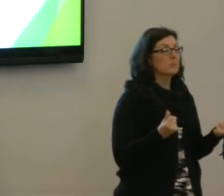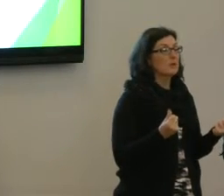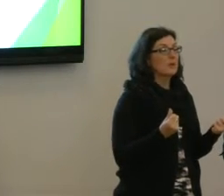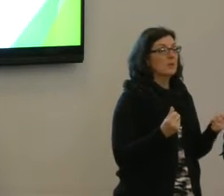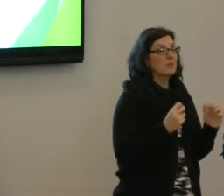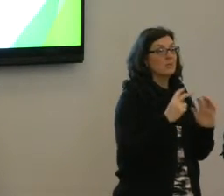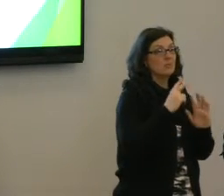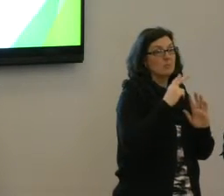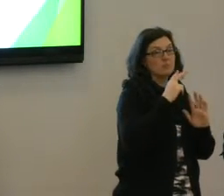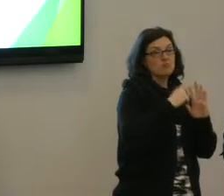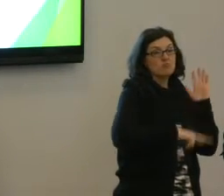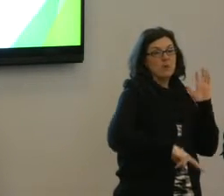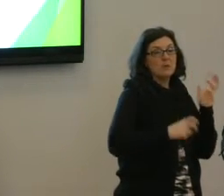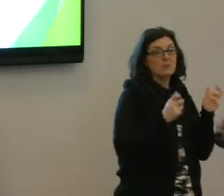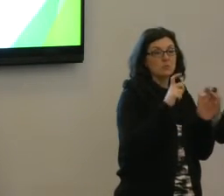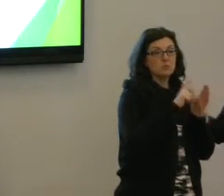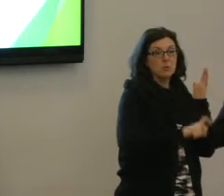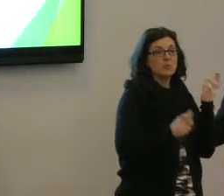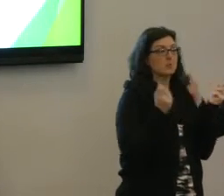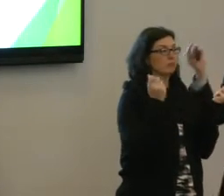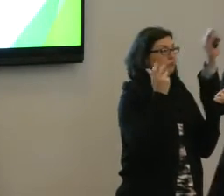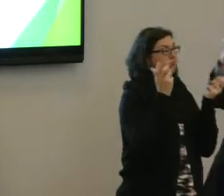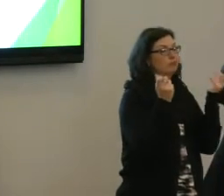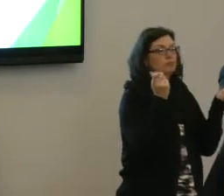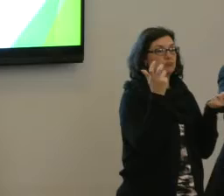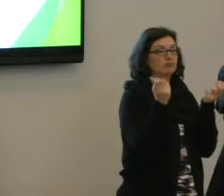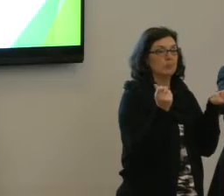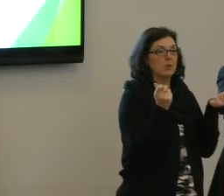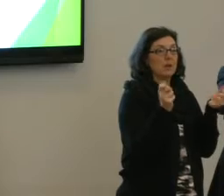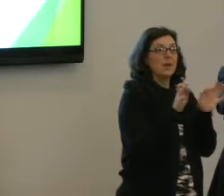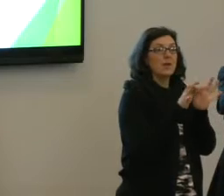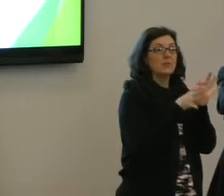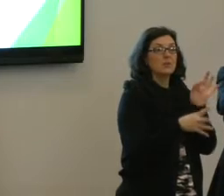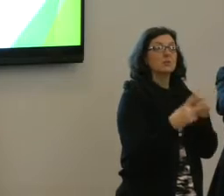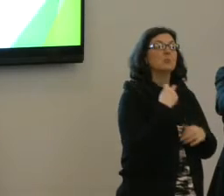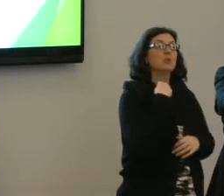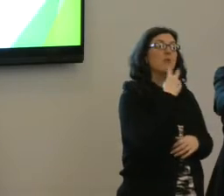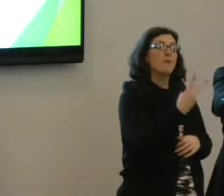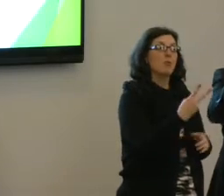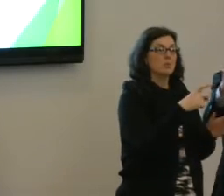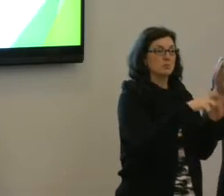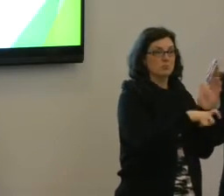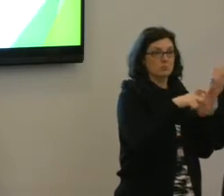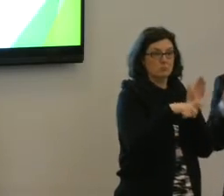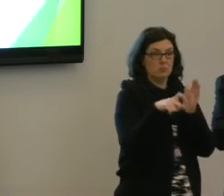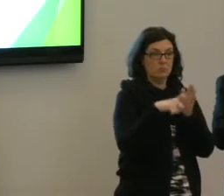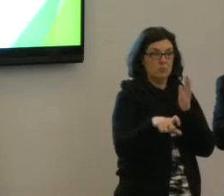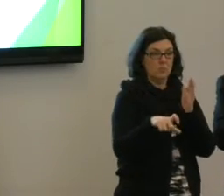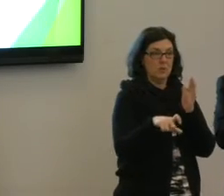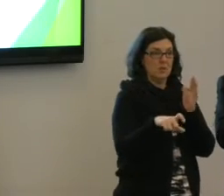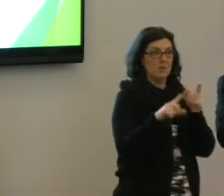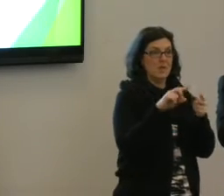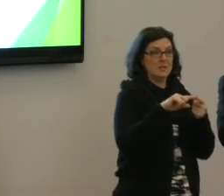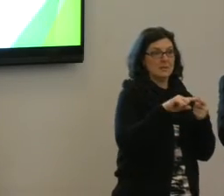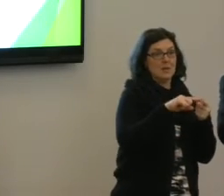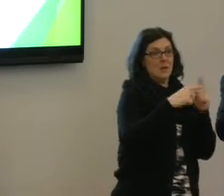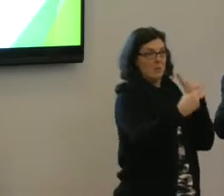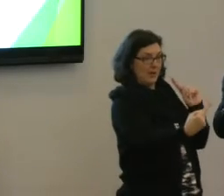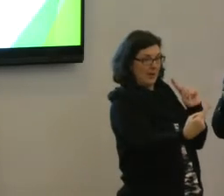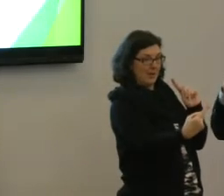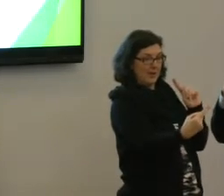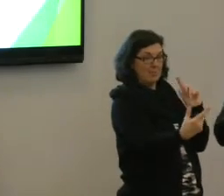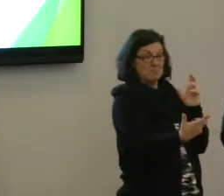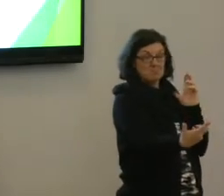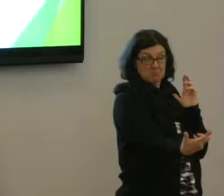read the scripture, and the interpreter voiced the text rather than the other way around.